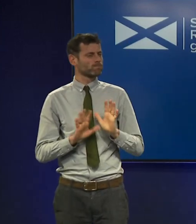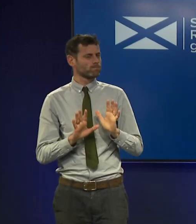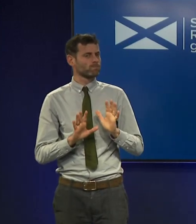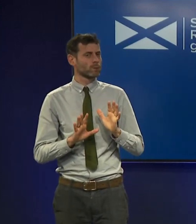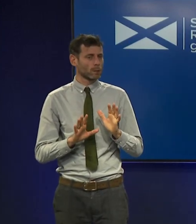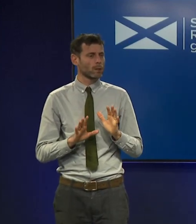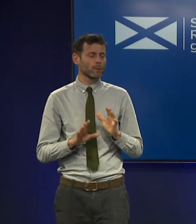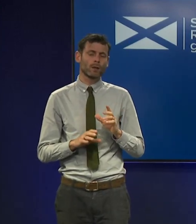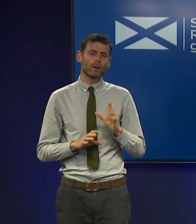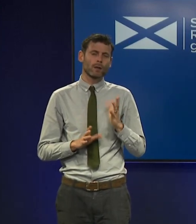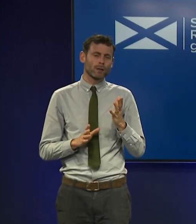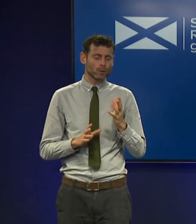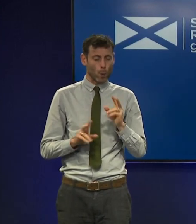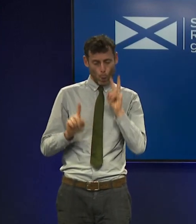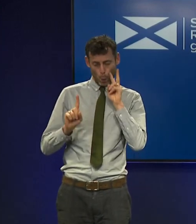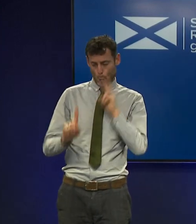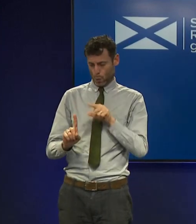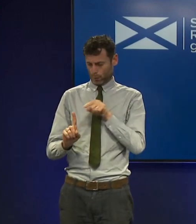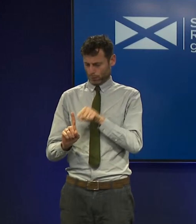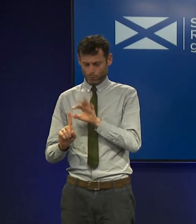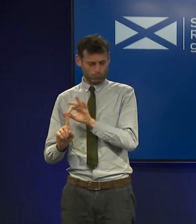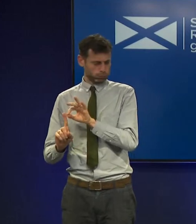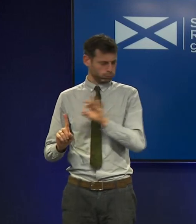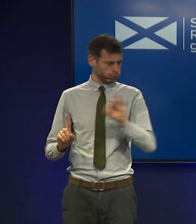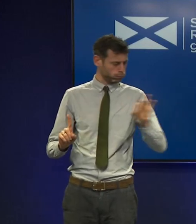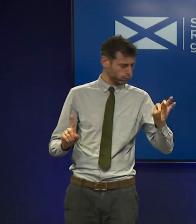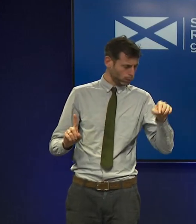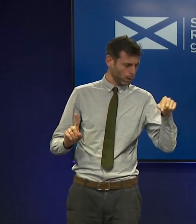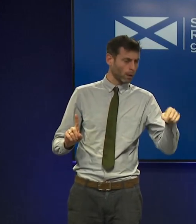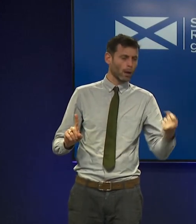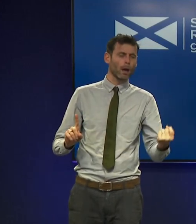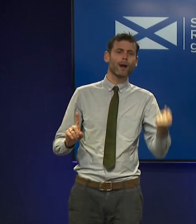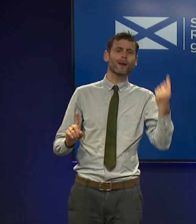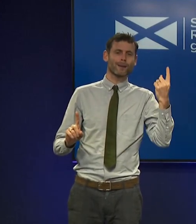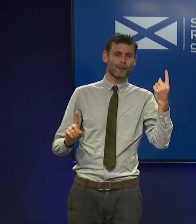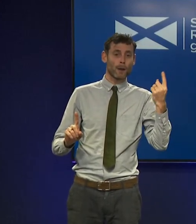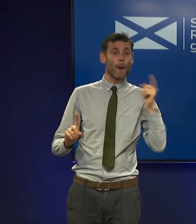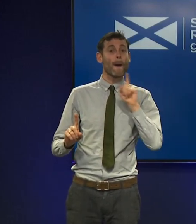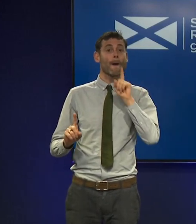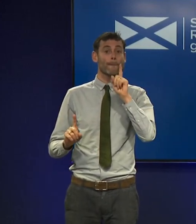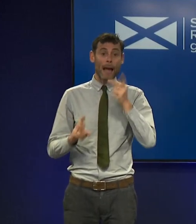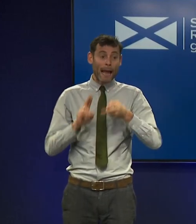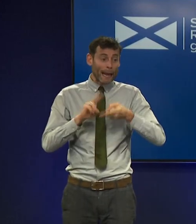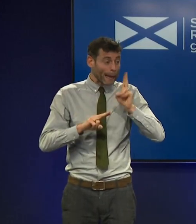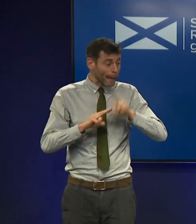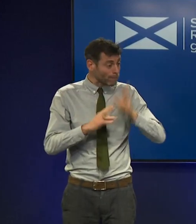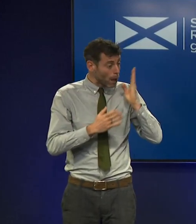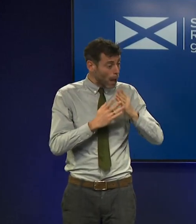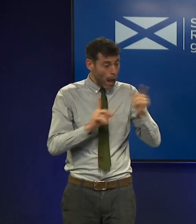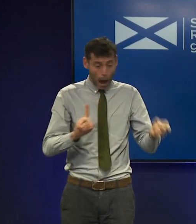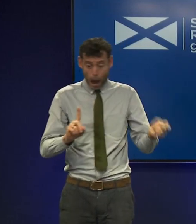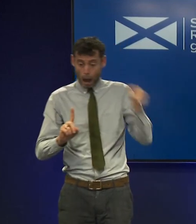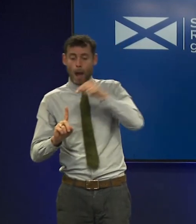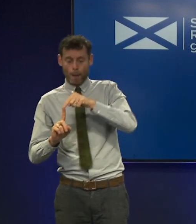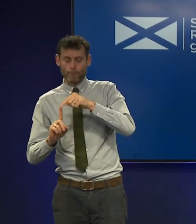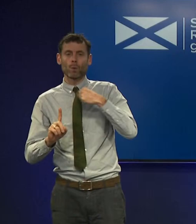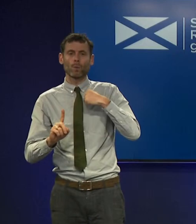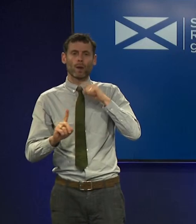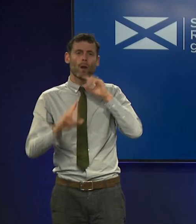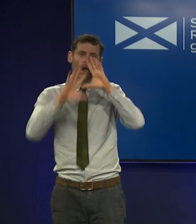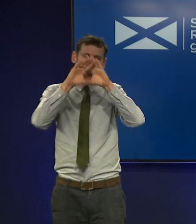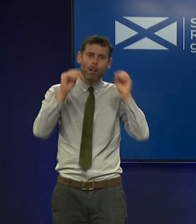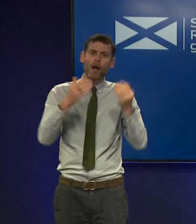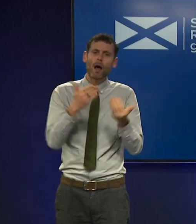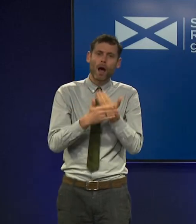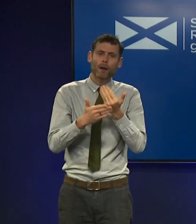an assumption that we can make based on what we know right now. And if that changes, of course, we will update that information. In terms of the additional testing,